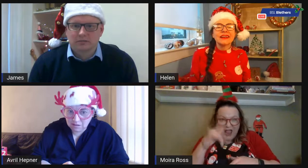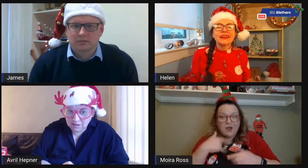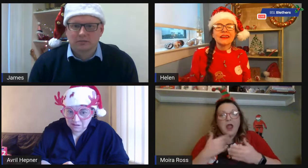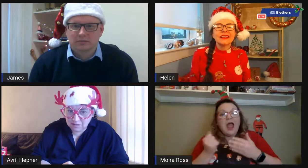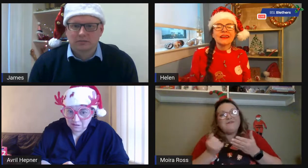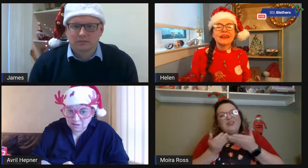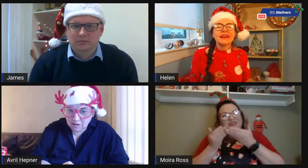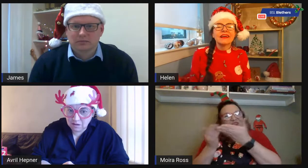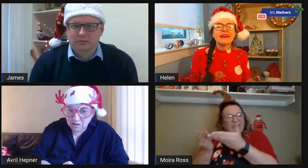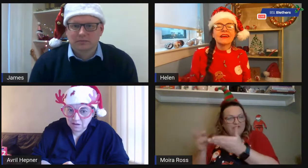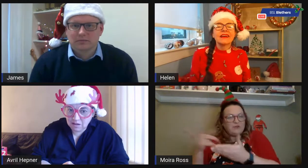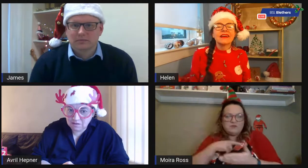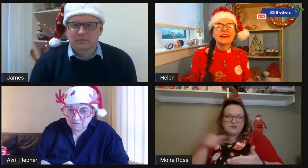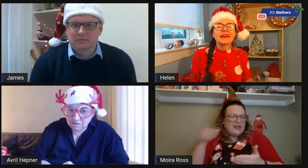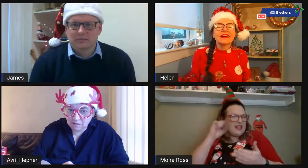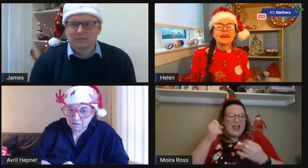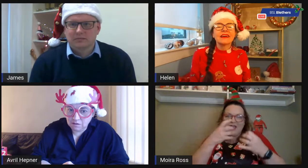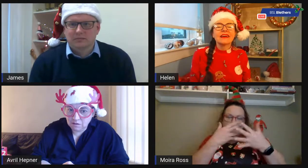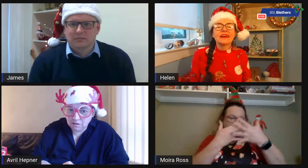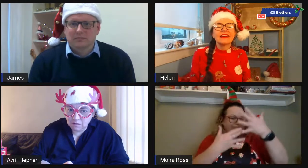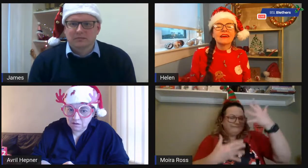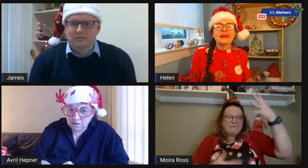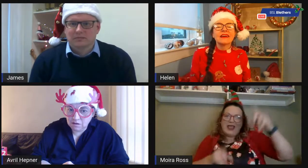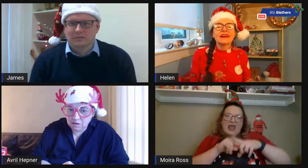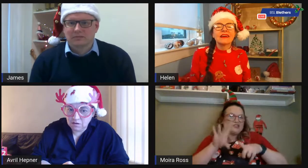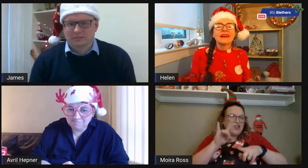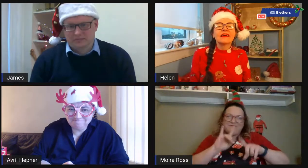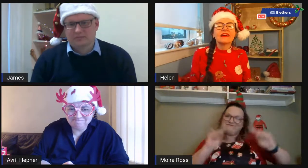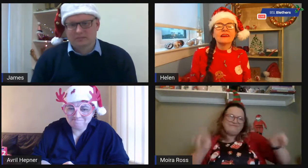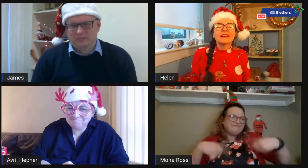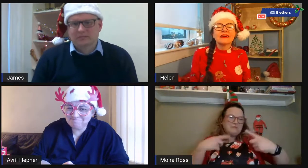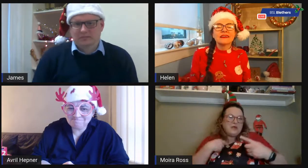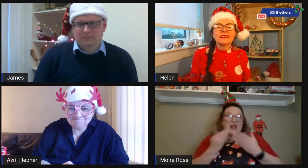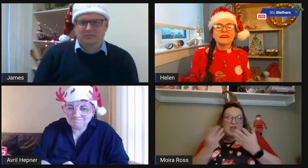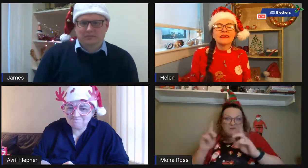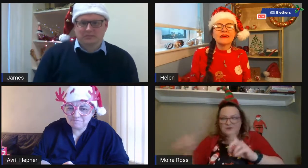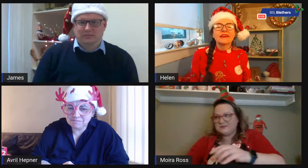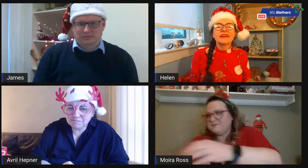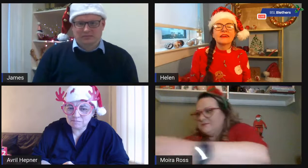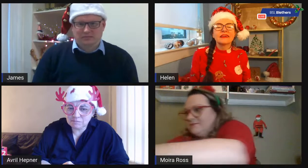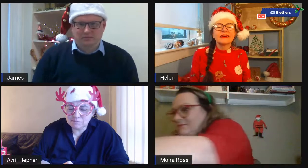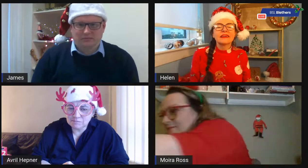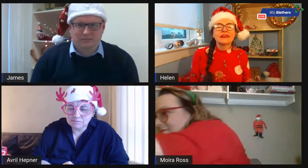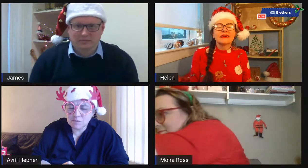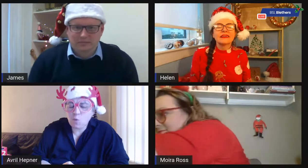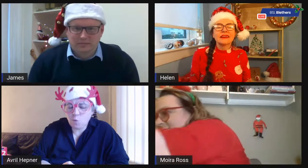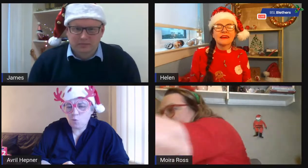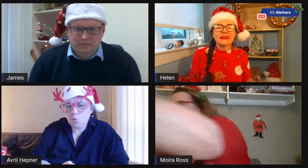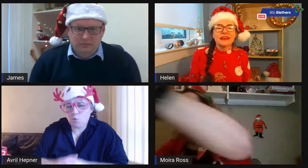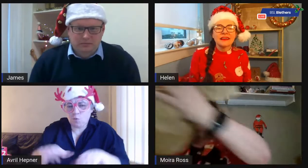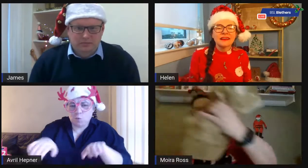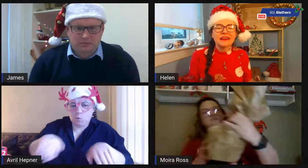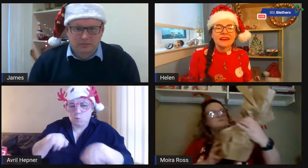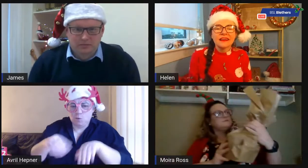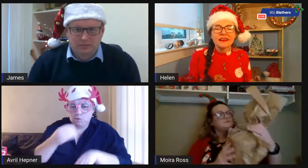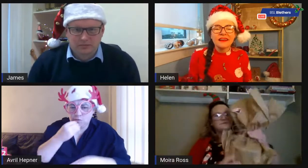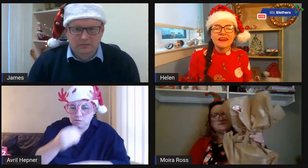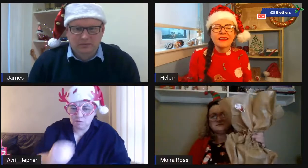contribution? So I showed you Ed before, who's 10. And obviously there aren't very many presents available for